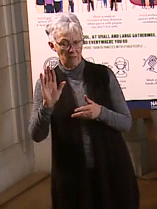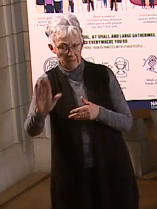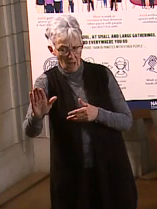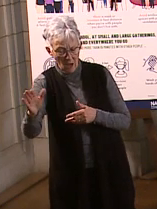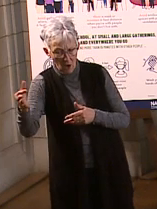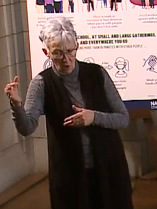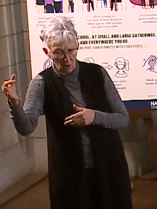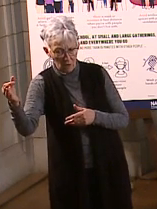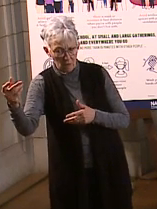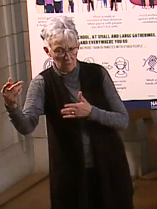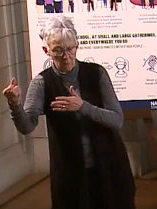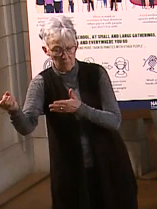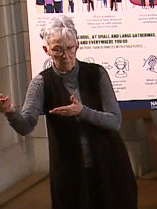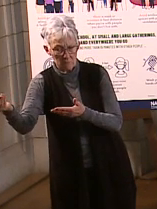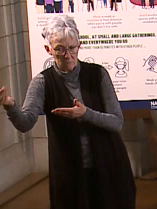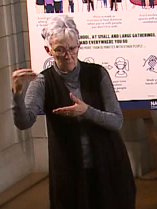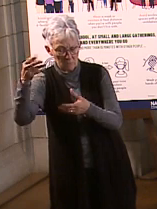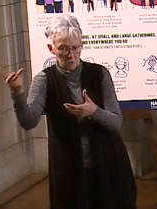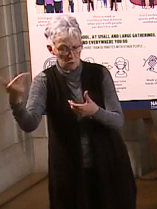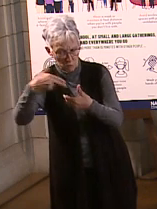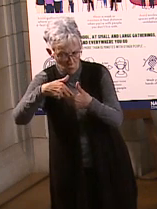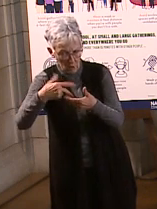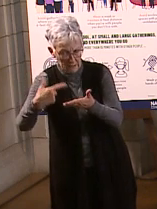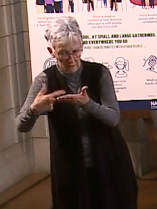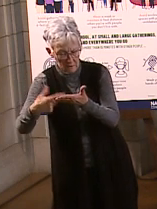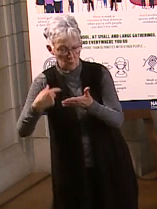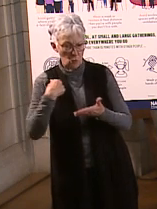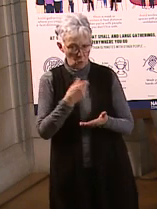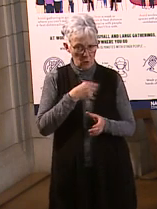here. So we really try to make it a collaborative process.